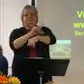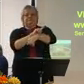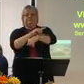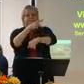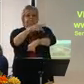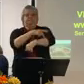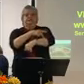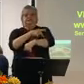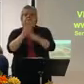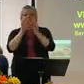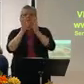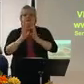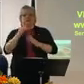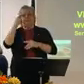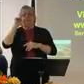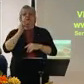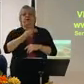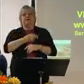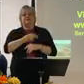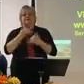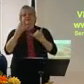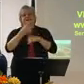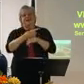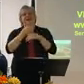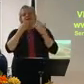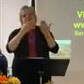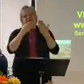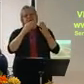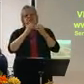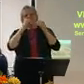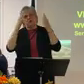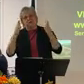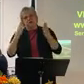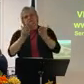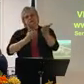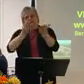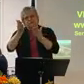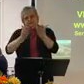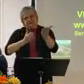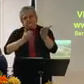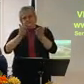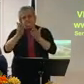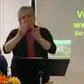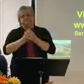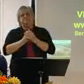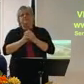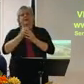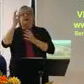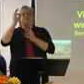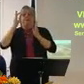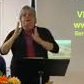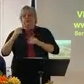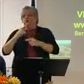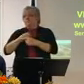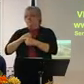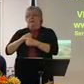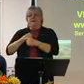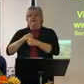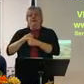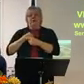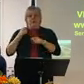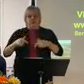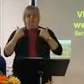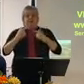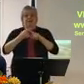sister Phyllis, who interpreted for our deaf friends, thank you so much for your service. Pastor Hearn, we've been coming to